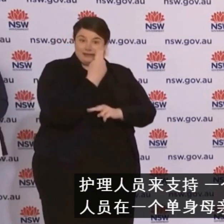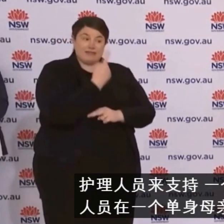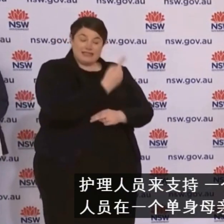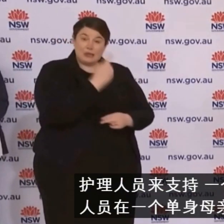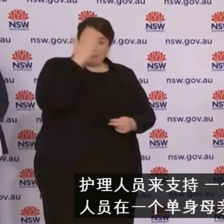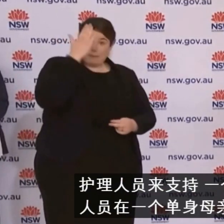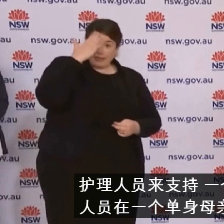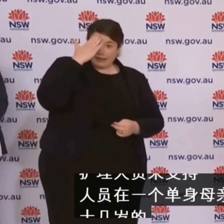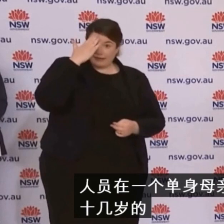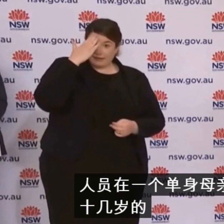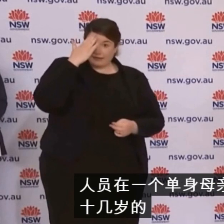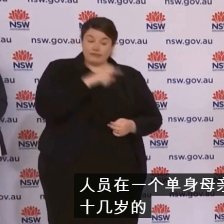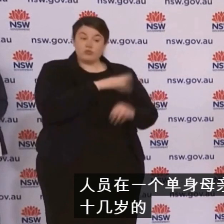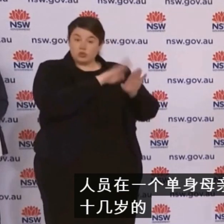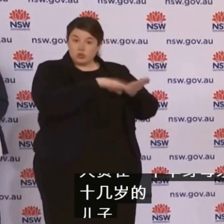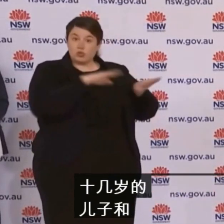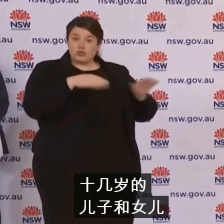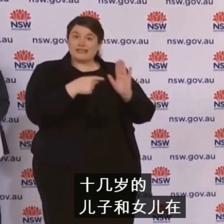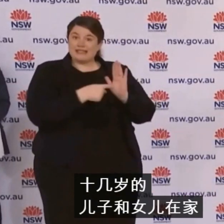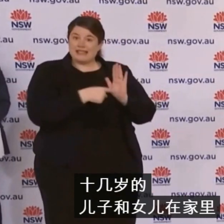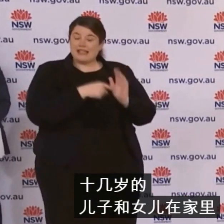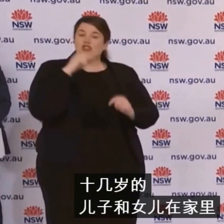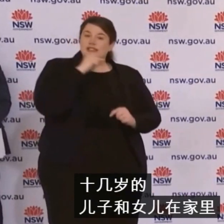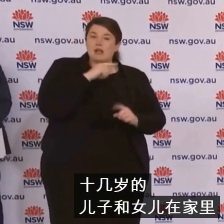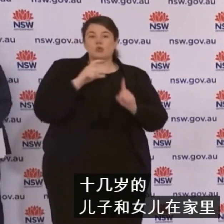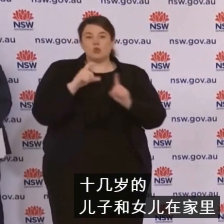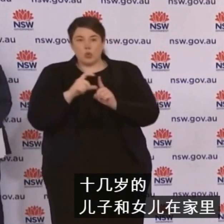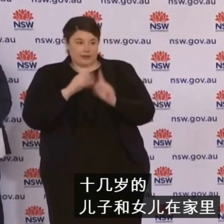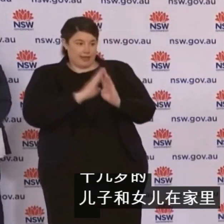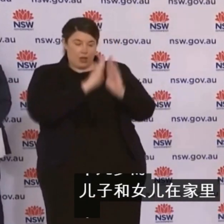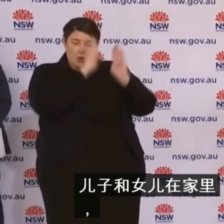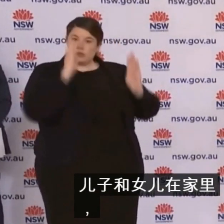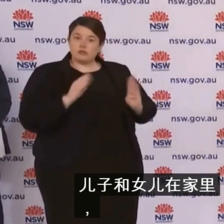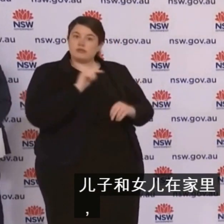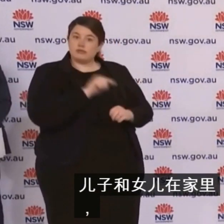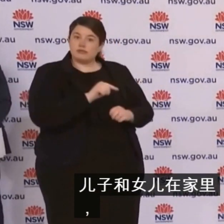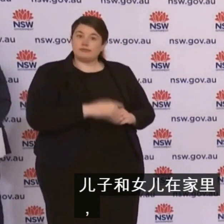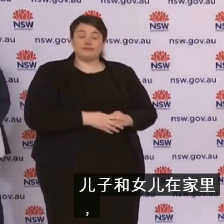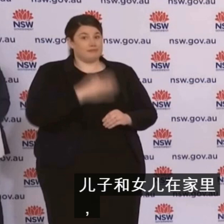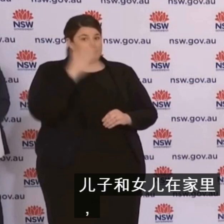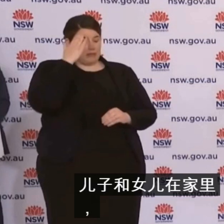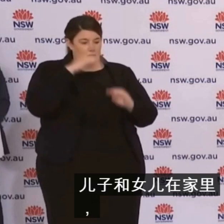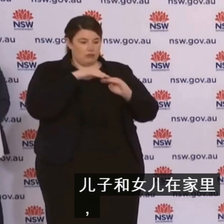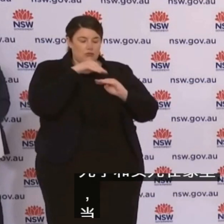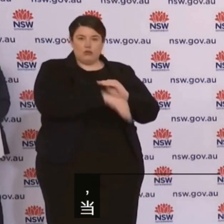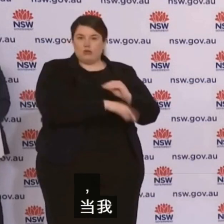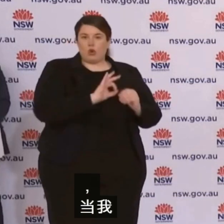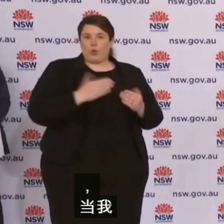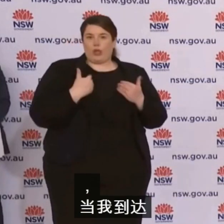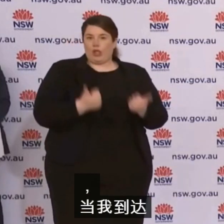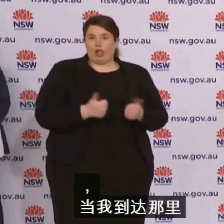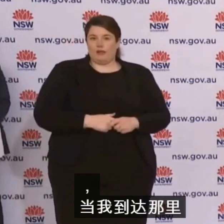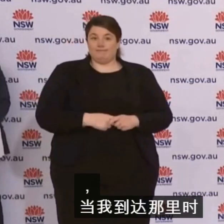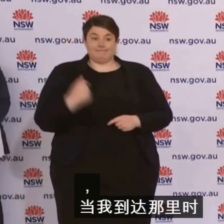mother with her teenage son and daughter in the house, and she was deteriorating. When I got